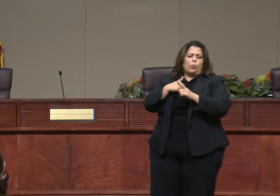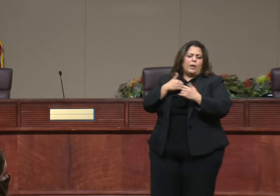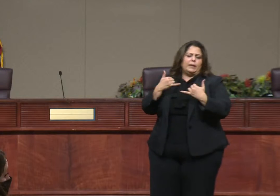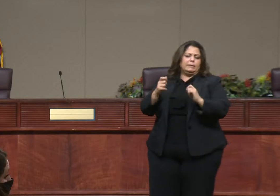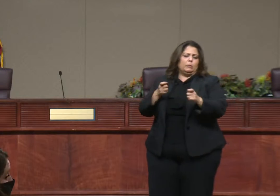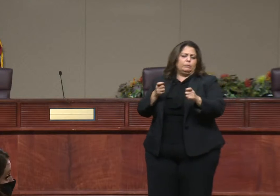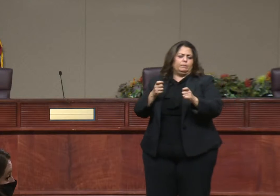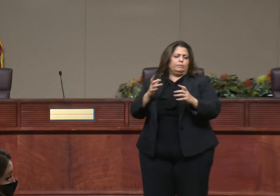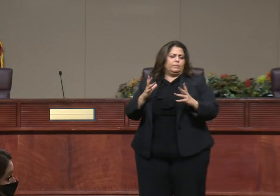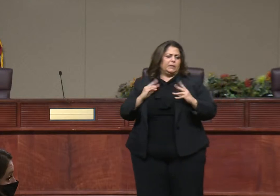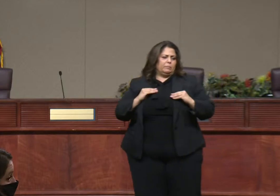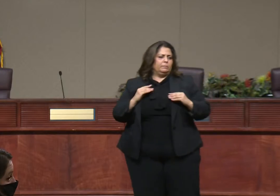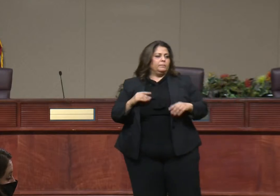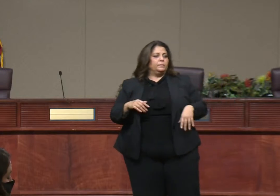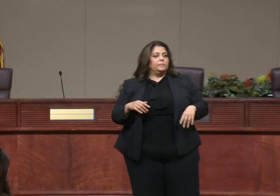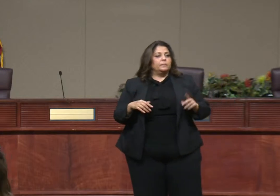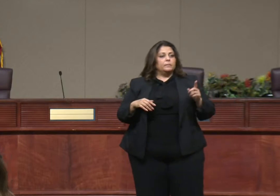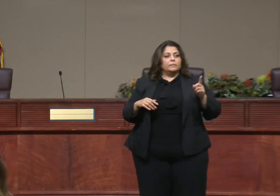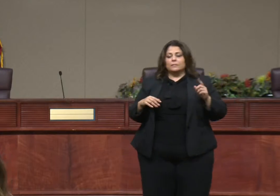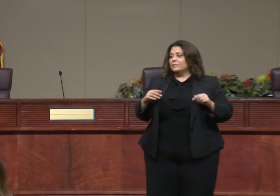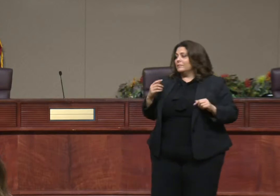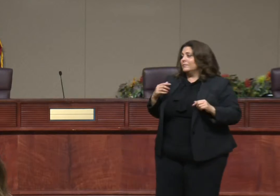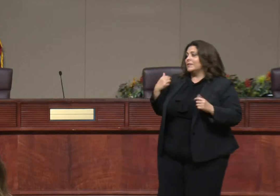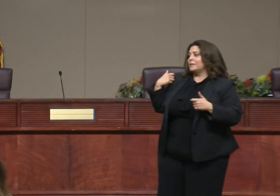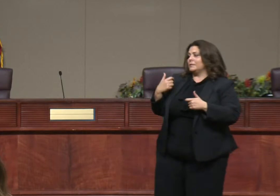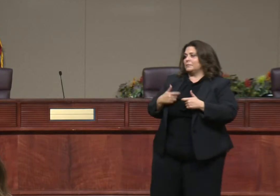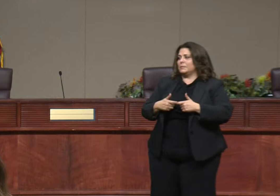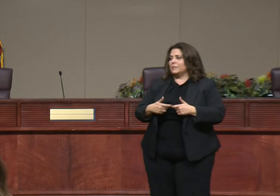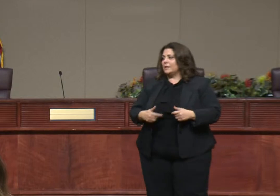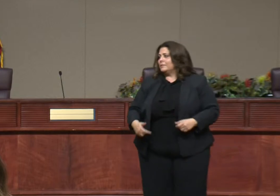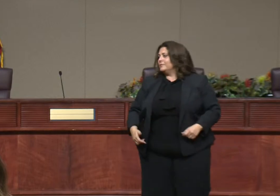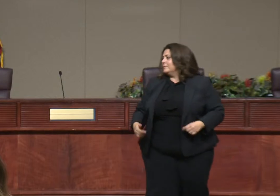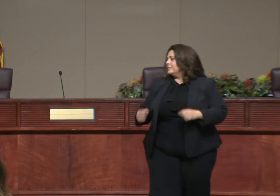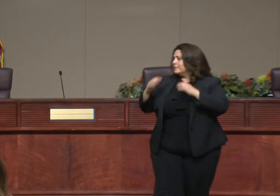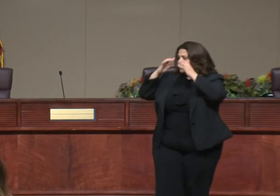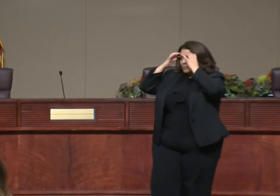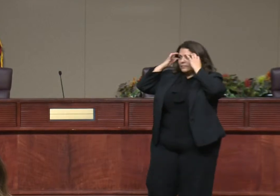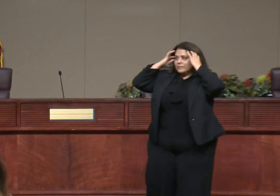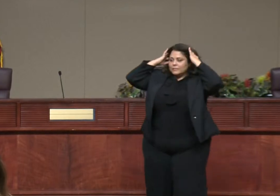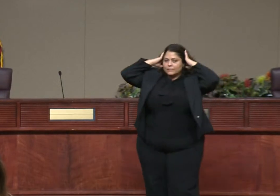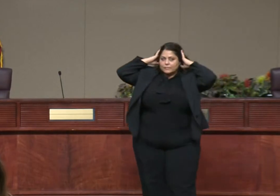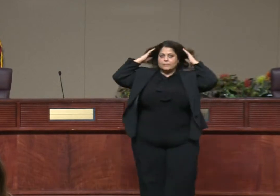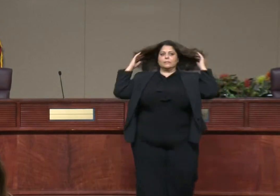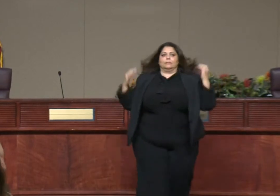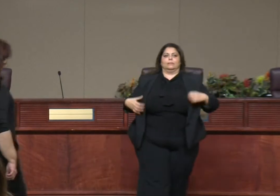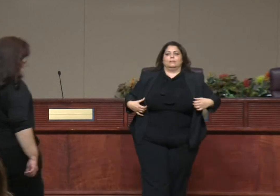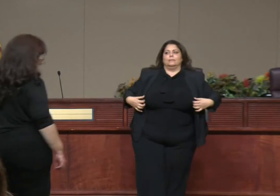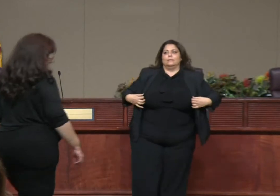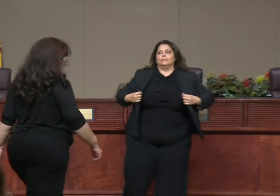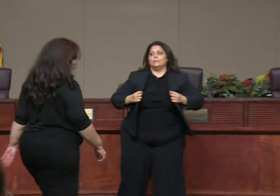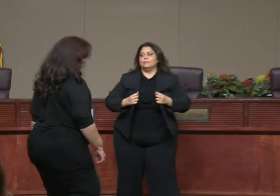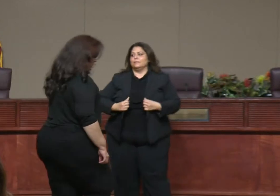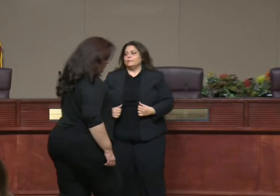So my question would be for our Spanish viewers, and please, Ilya, with the translation. This one's for the mayor.